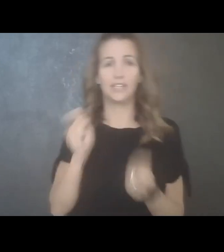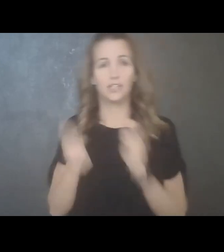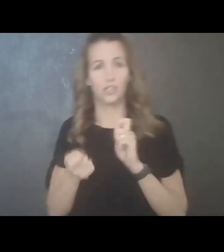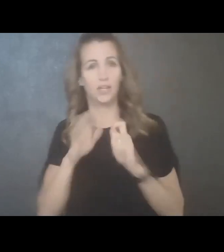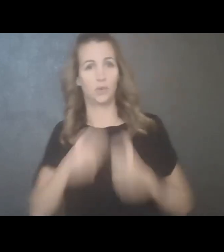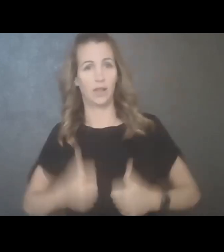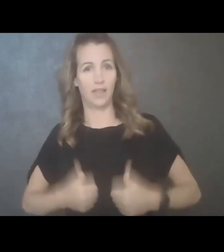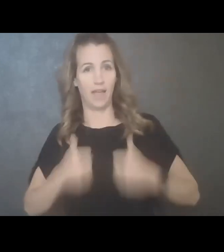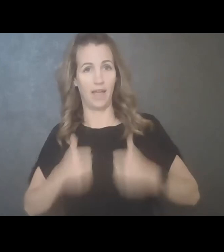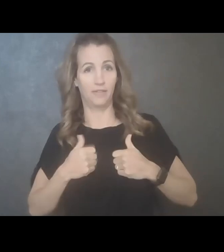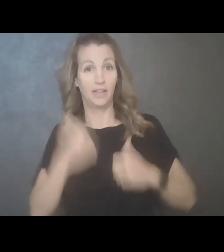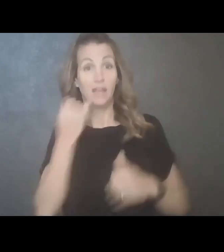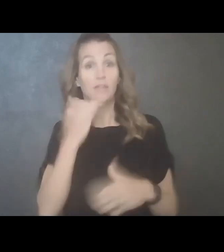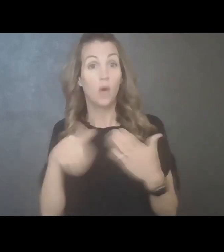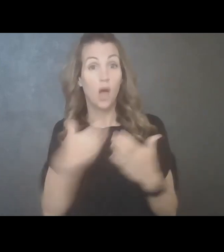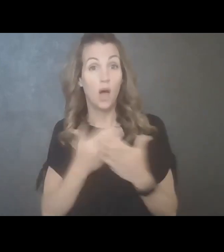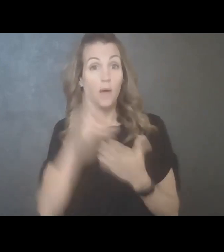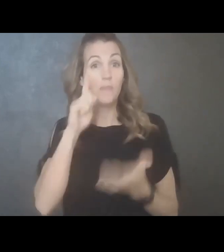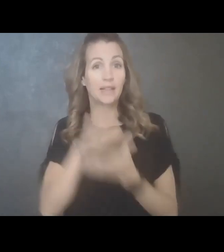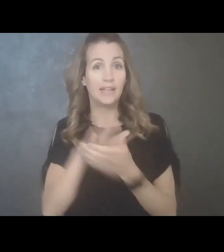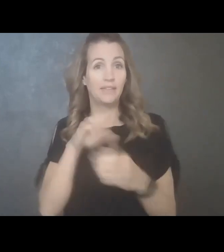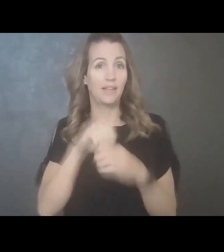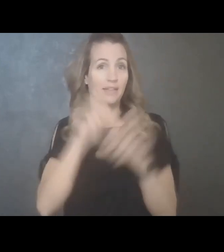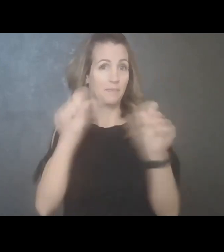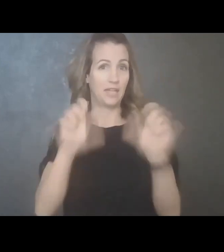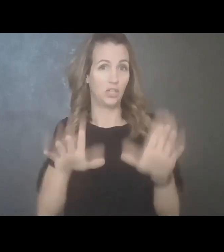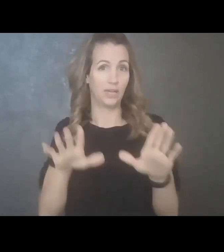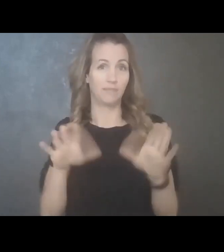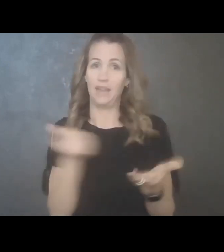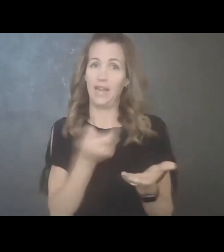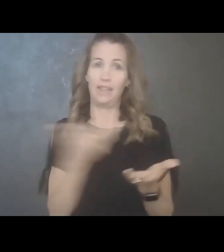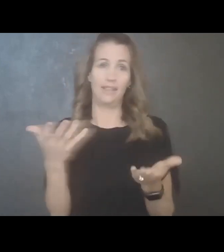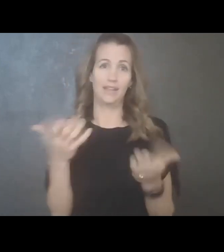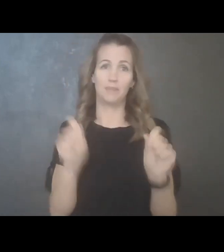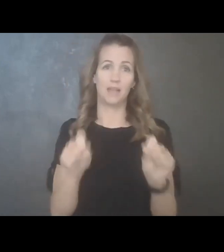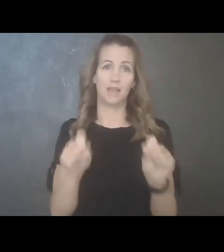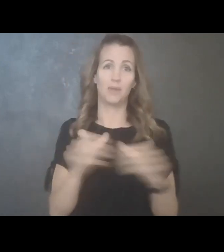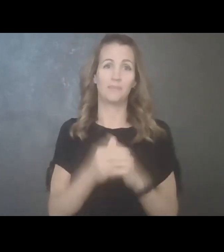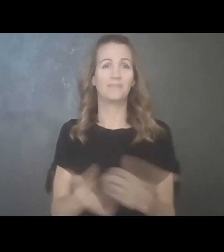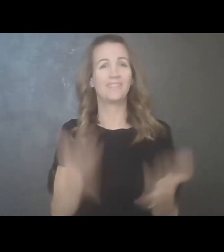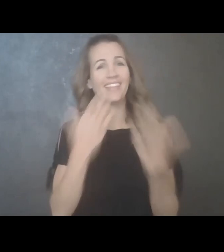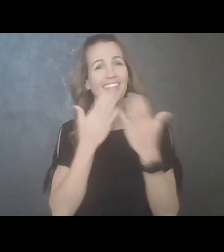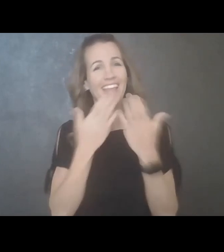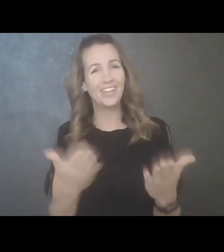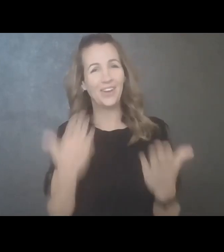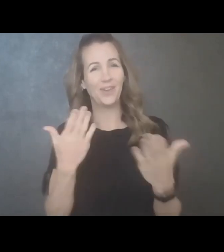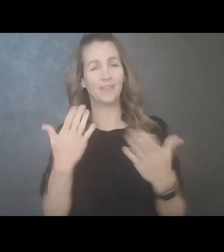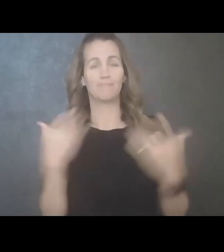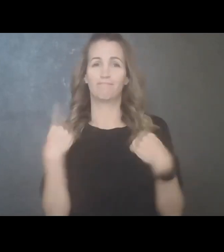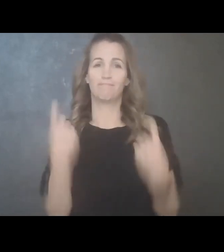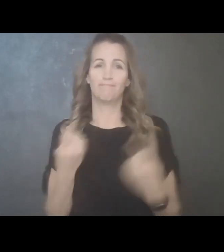all believe in the magic, anything is possible. So thank you guys. It's been a pleasure. I'll leave